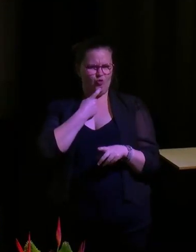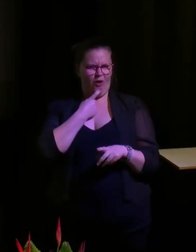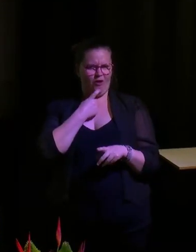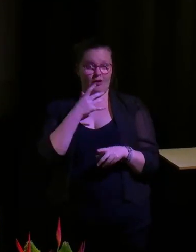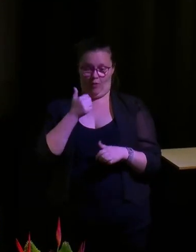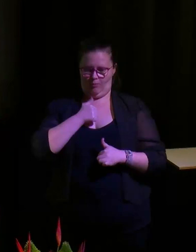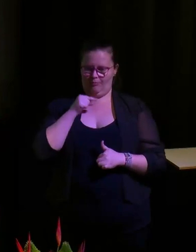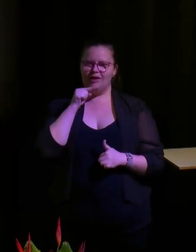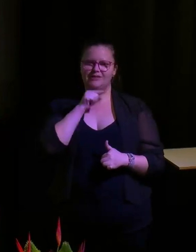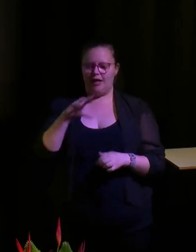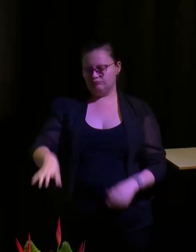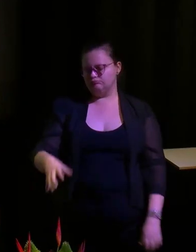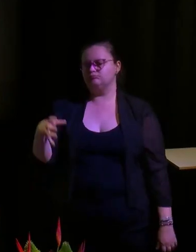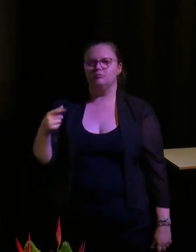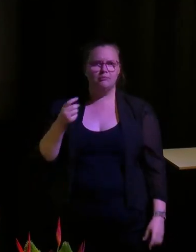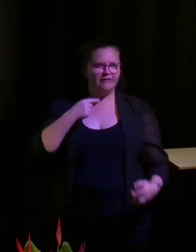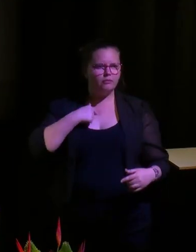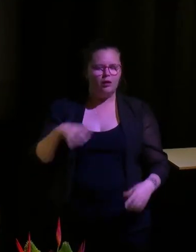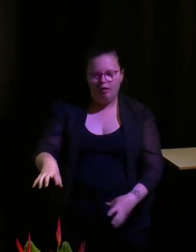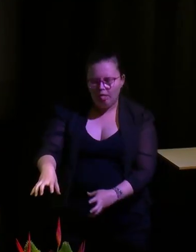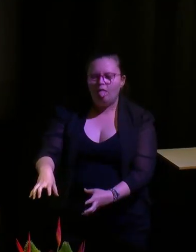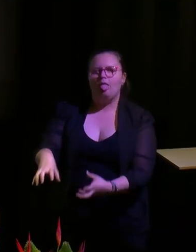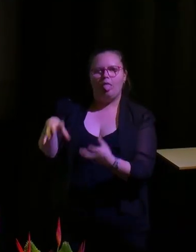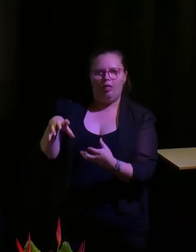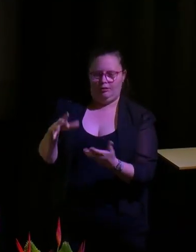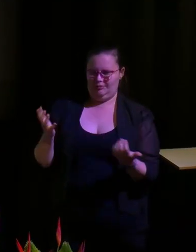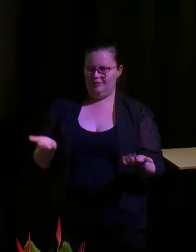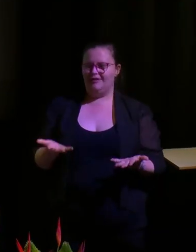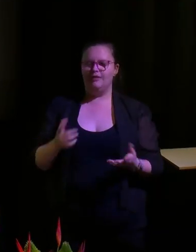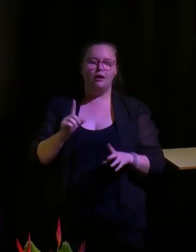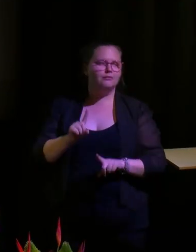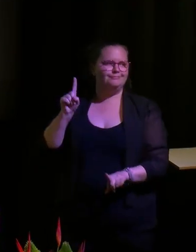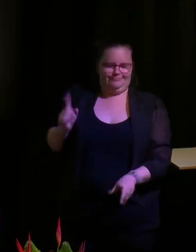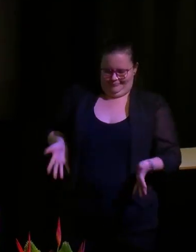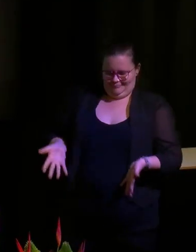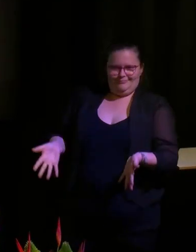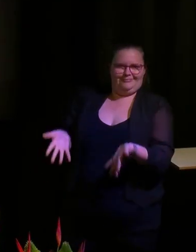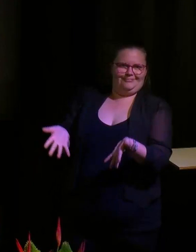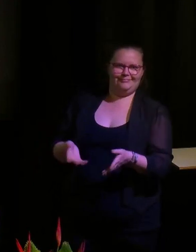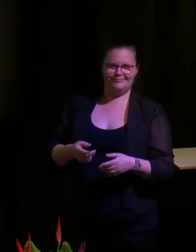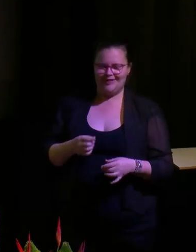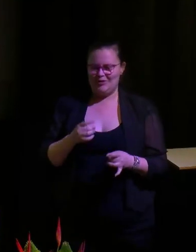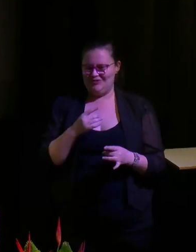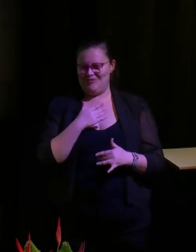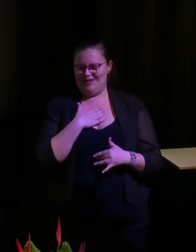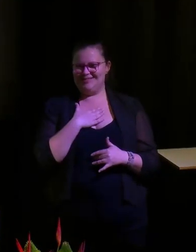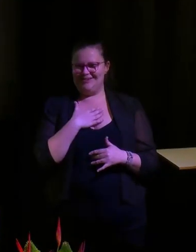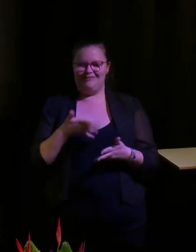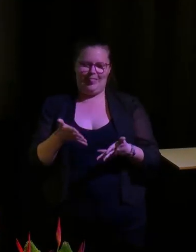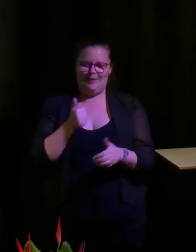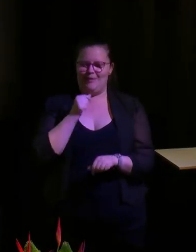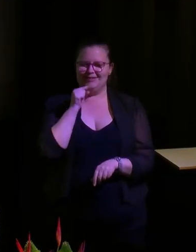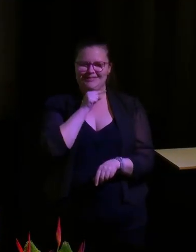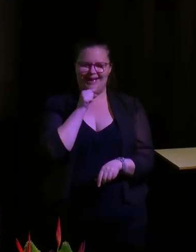son to pick it up, it was nothing. For me to try and pick it up, it was really heavy. So I went like, okay, I'll stand back. I know I'm not to pick it up. Mm-hmm. So I'll let my son do